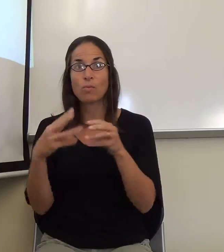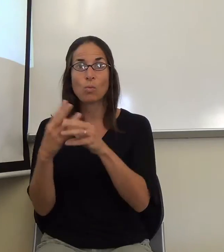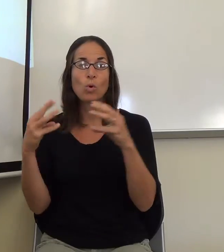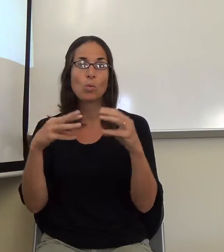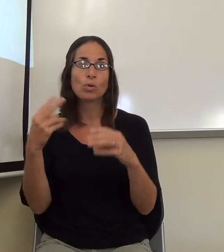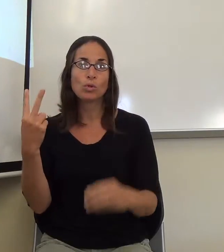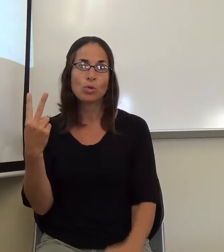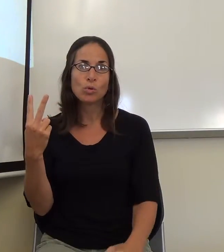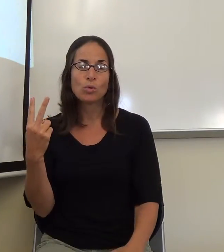cool.